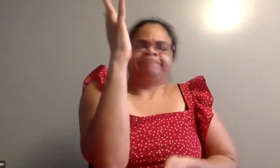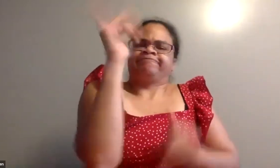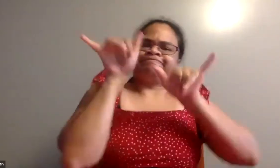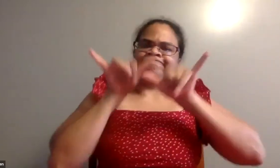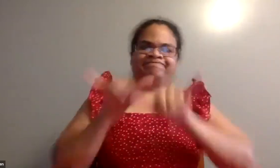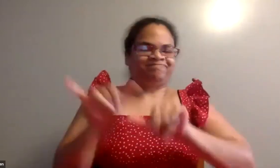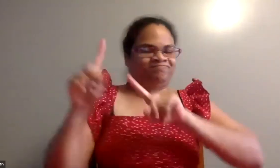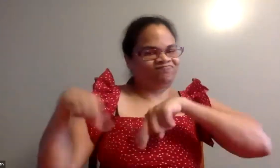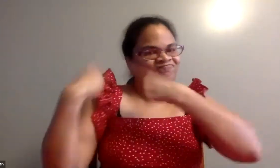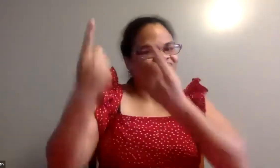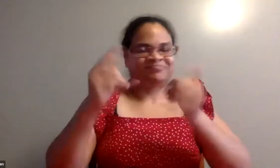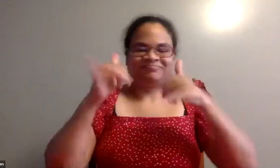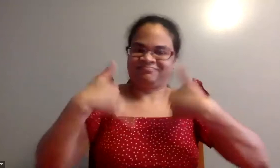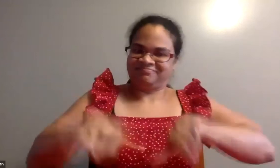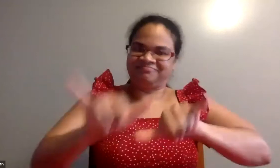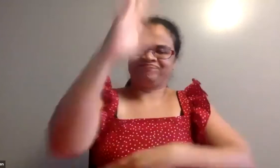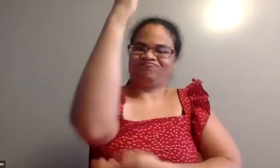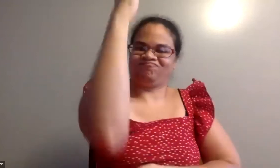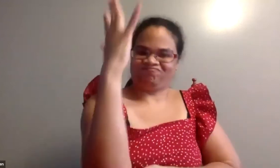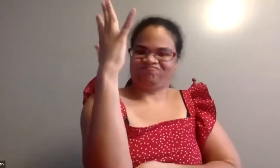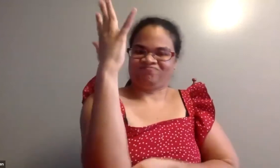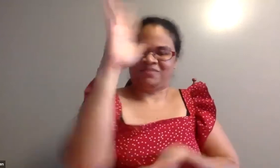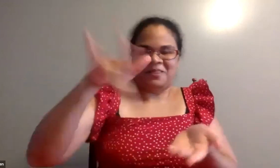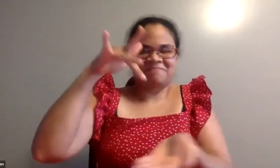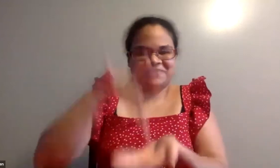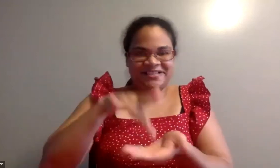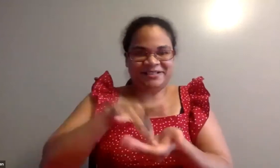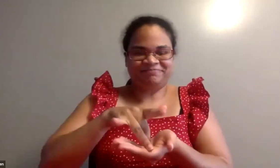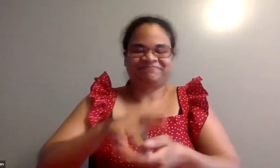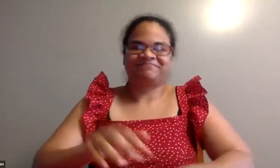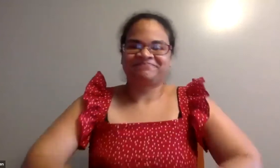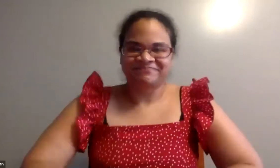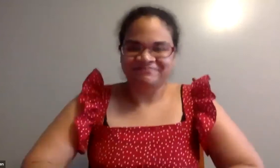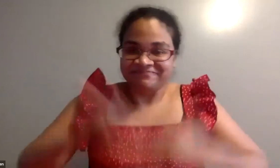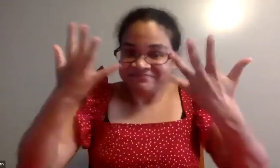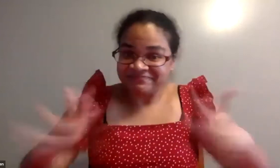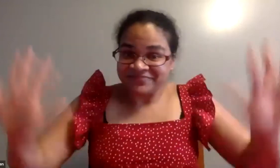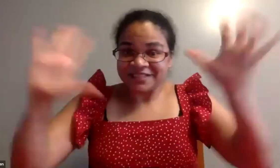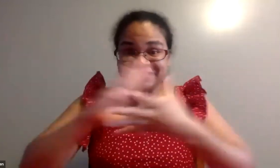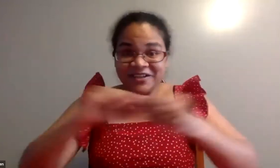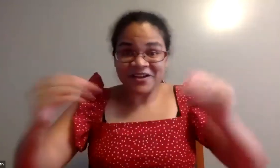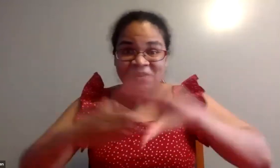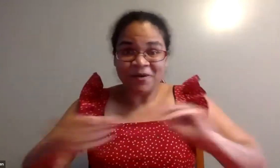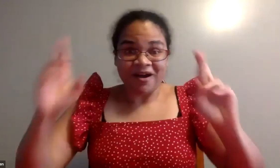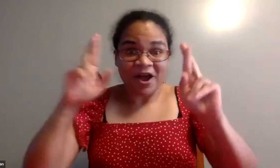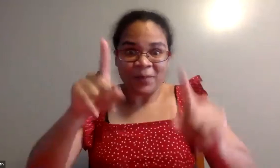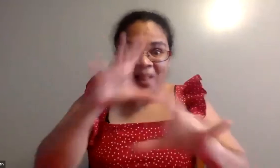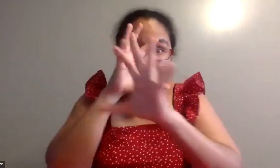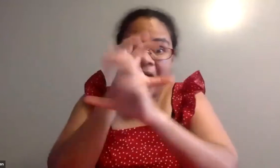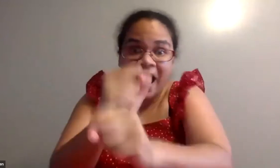one will dare cut down the tree. And it has been there ever since, in the middle of the road. That's the end of